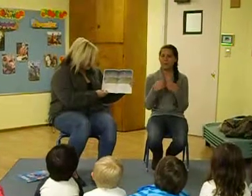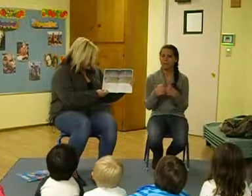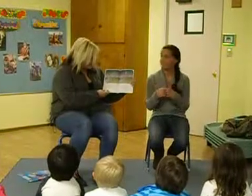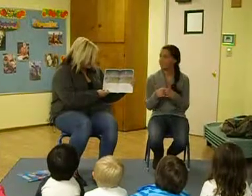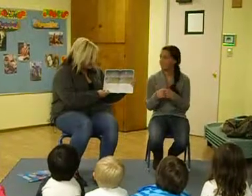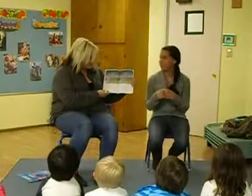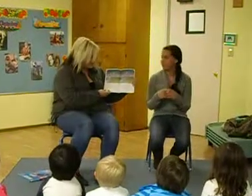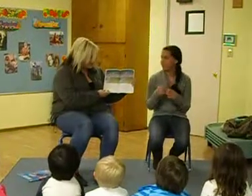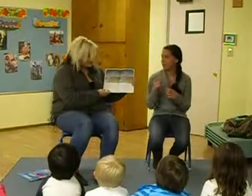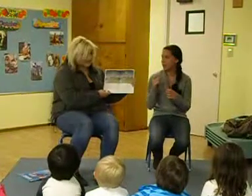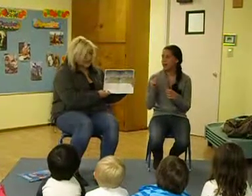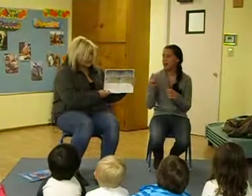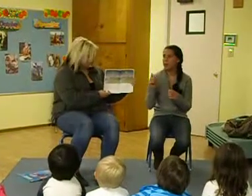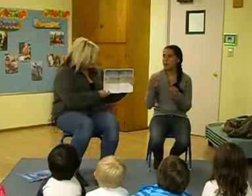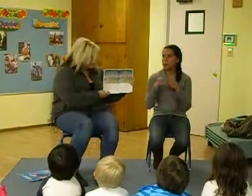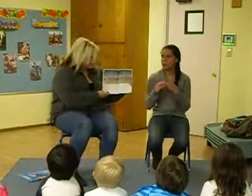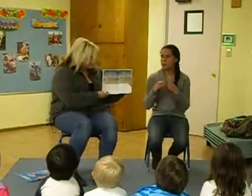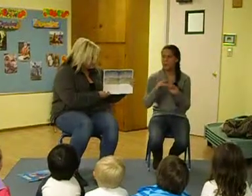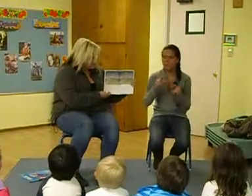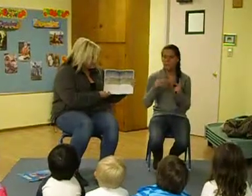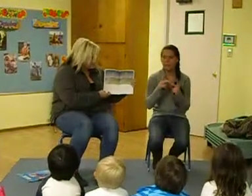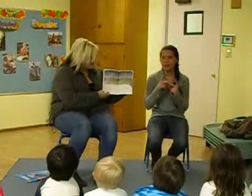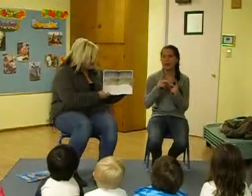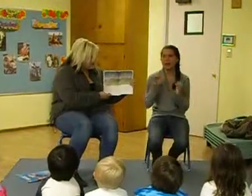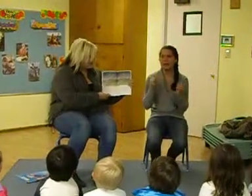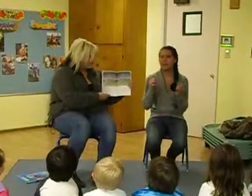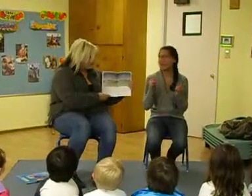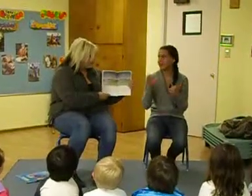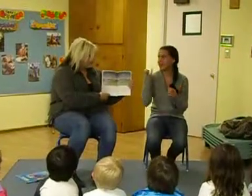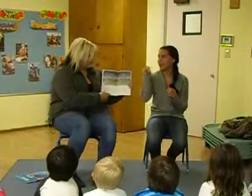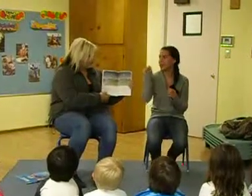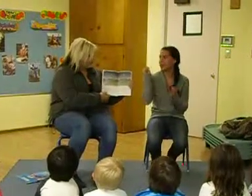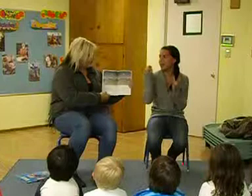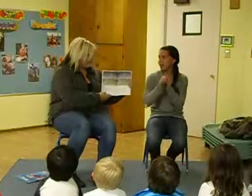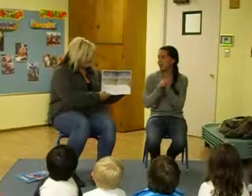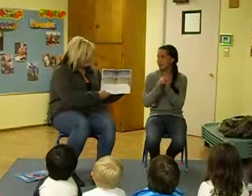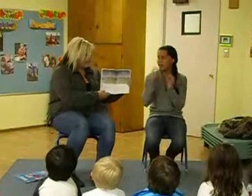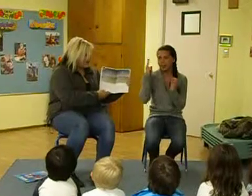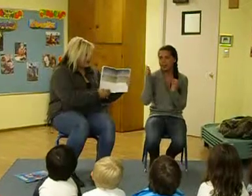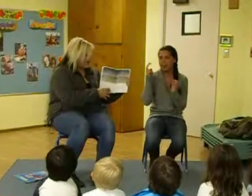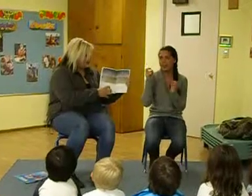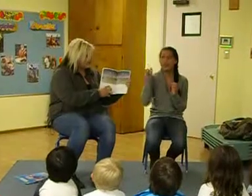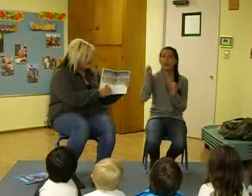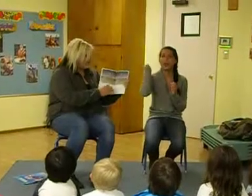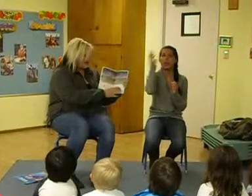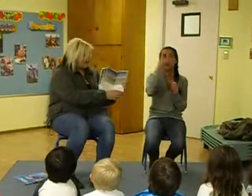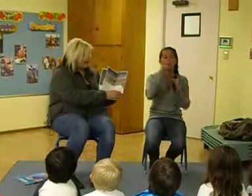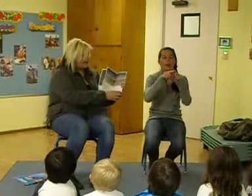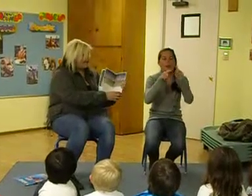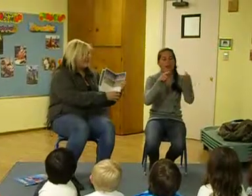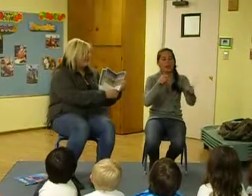It was perfect for playing catch. Harold threw the ball and it bounced away.